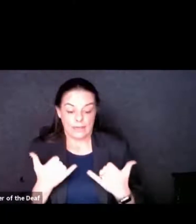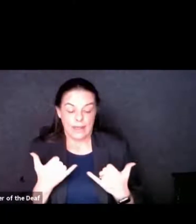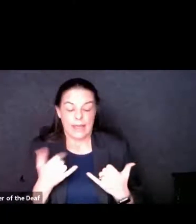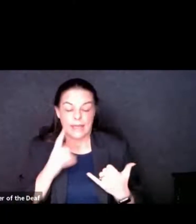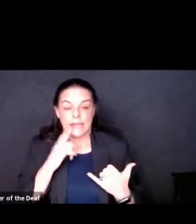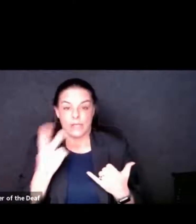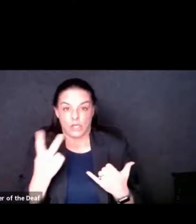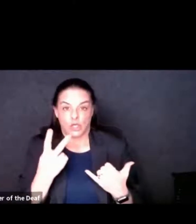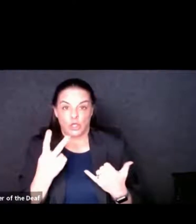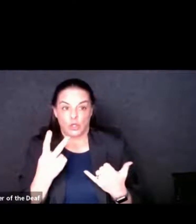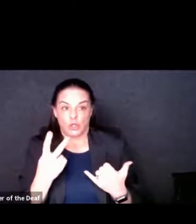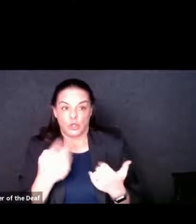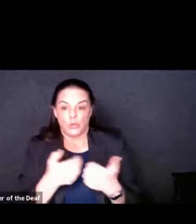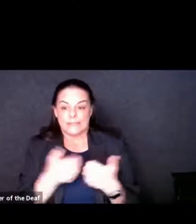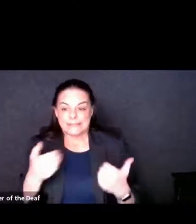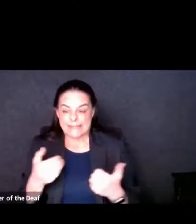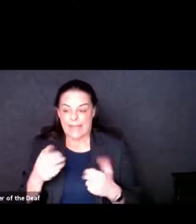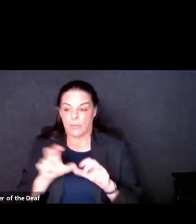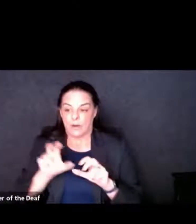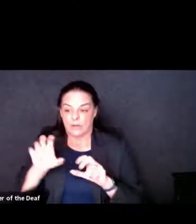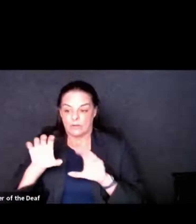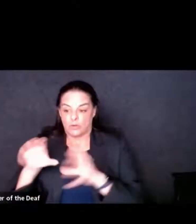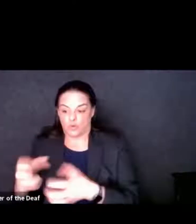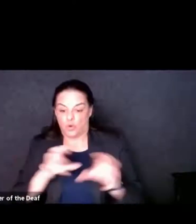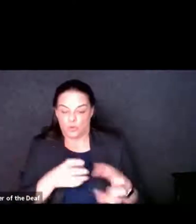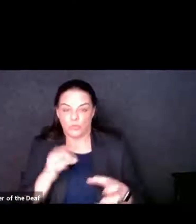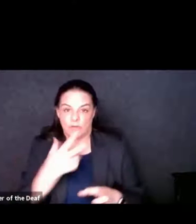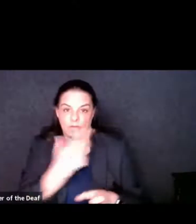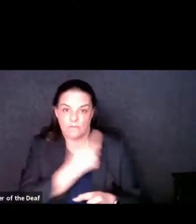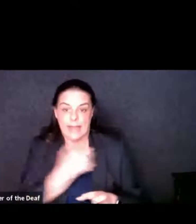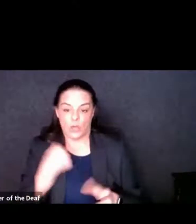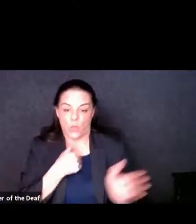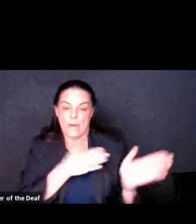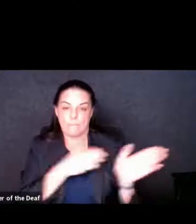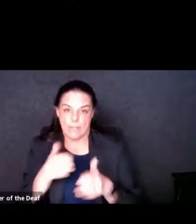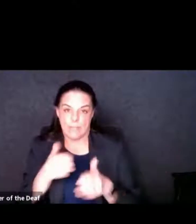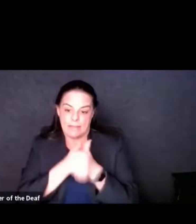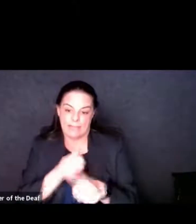separate allocations that are coming to us, and we plan accordingly based on those allocations.